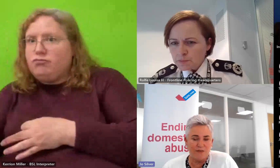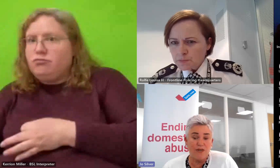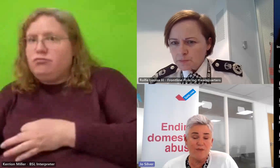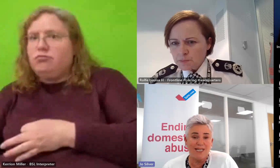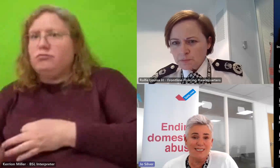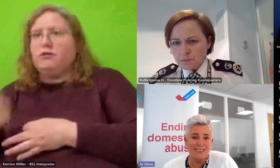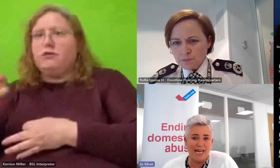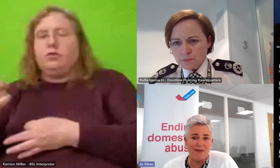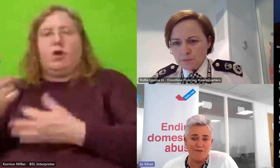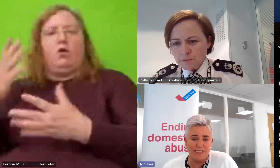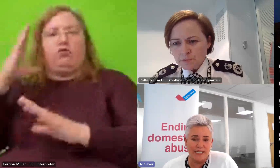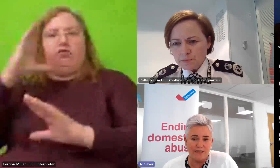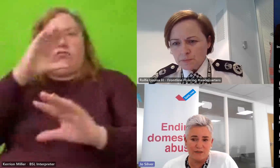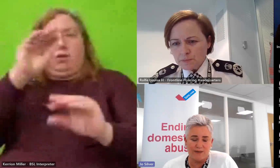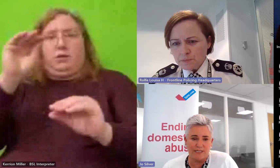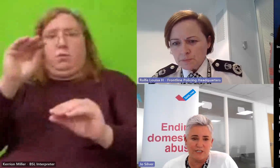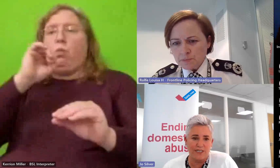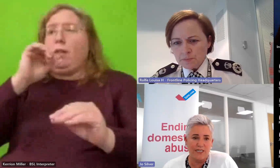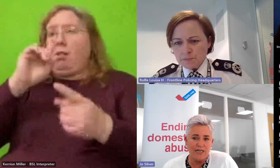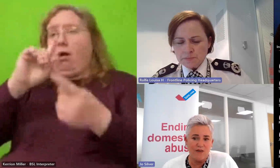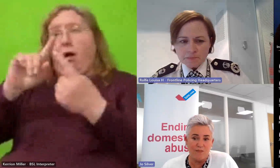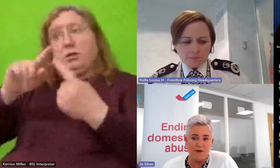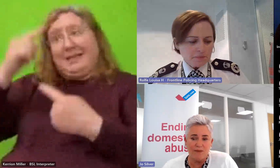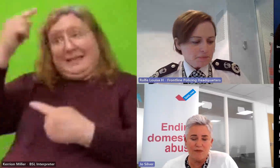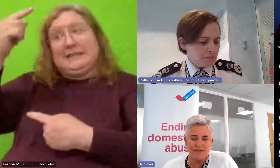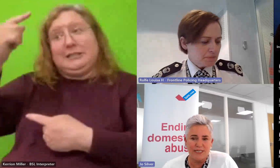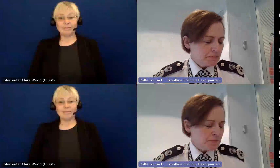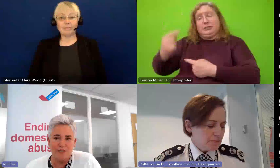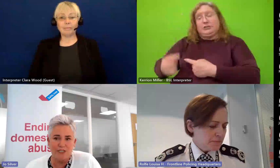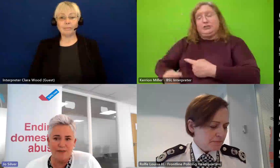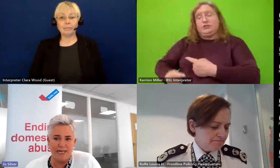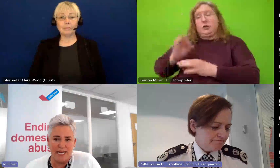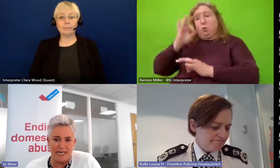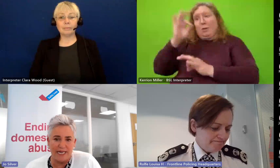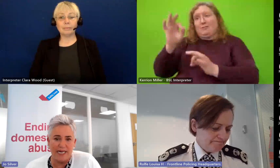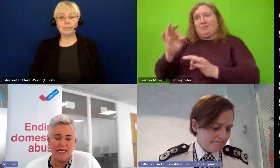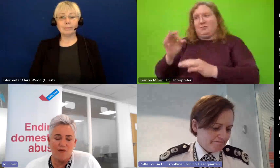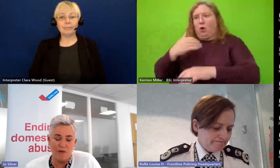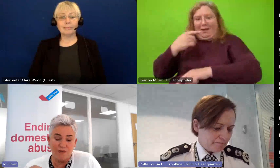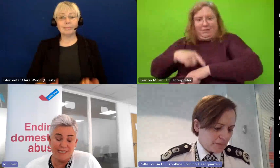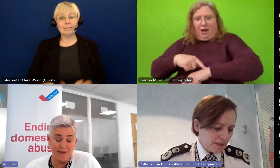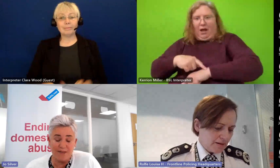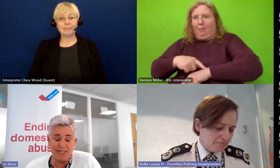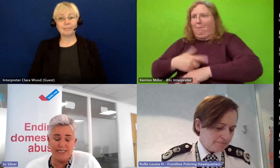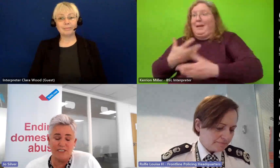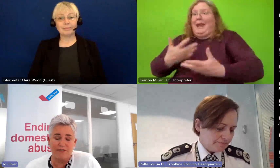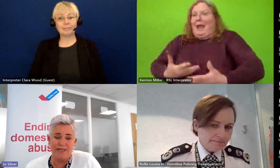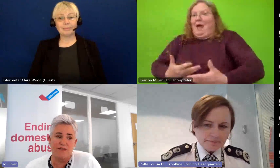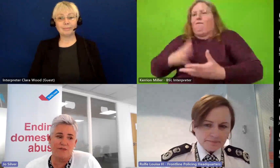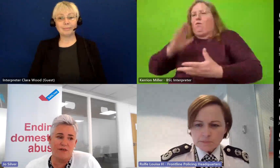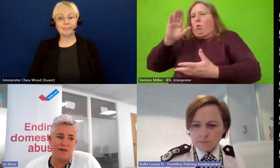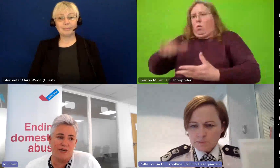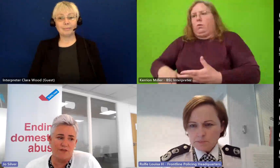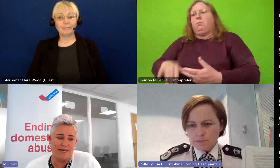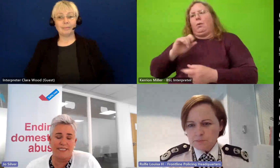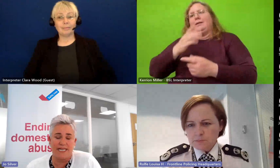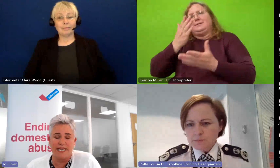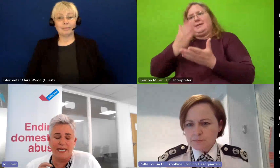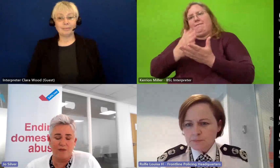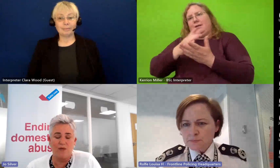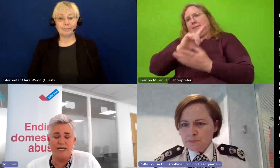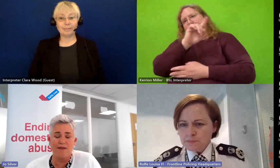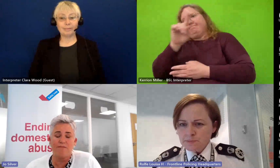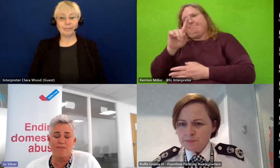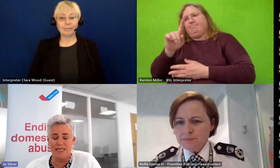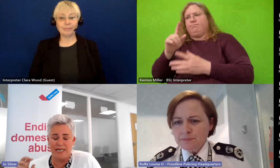remind everyone, we will answer every single question. We probably won't have time to do it here. We will definitely do it in